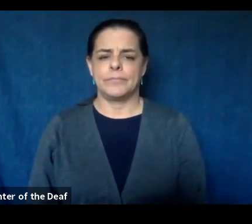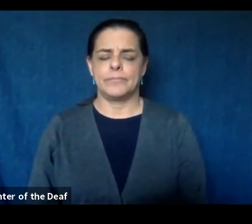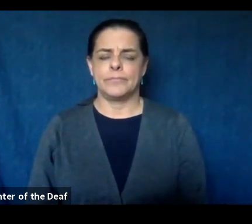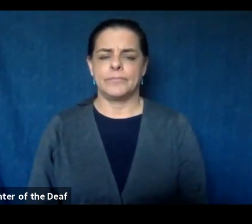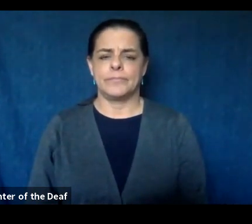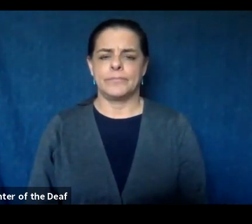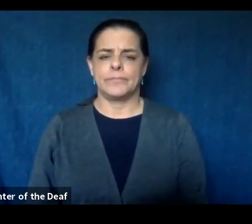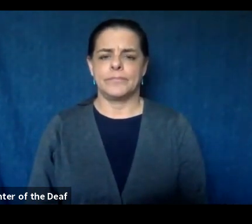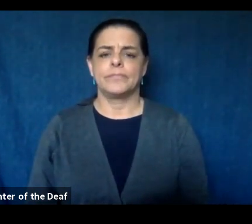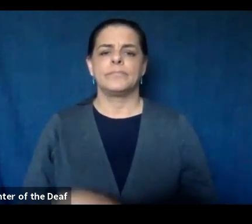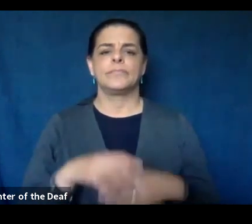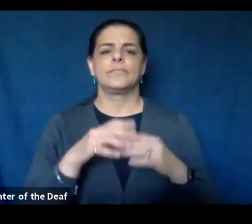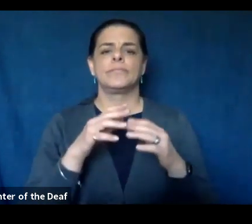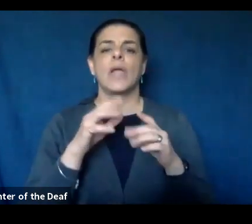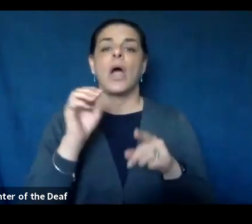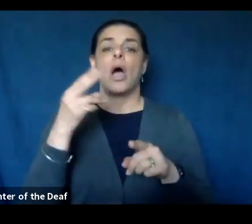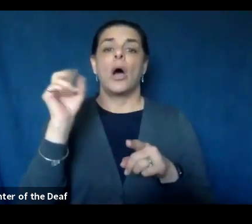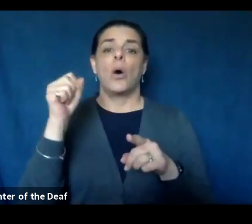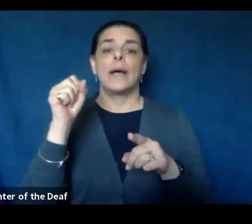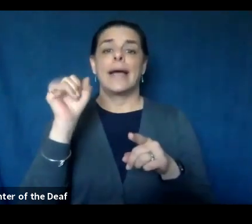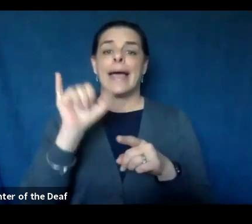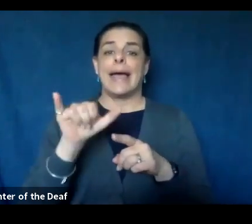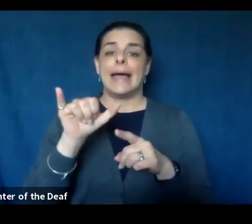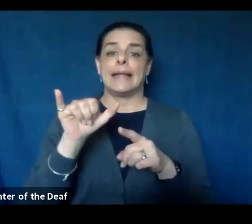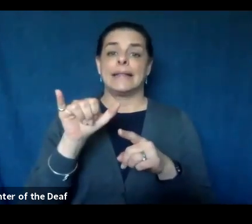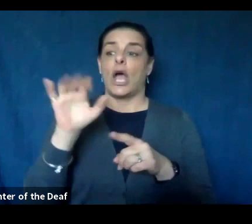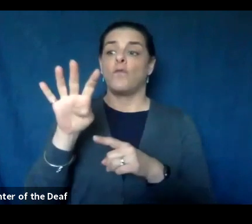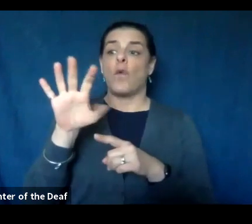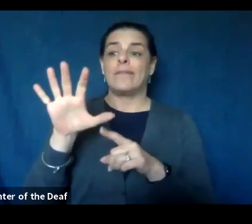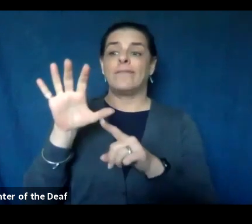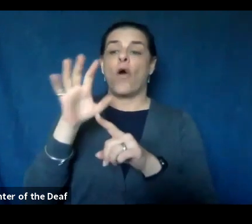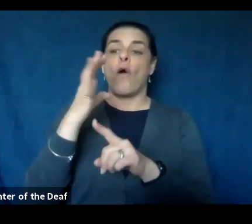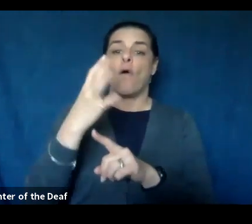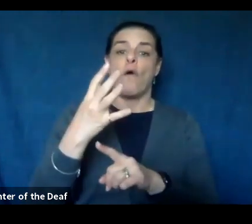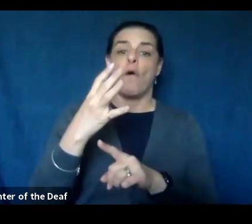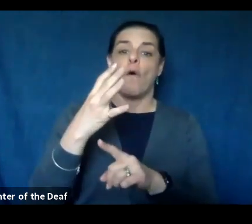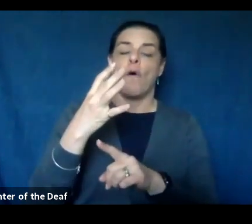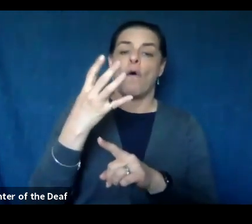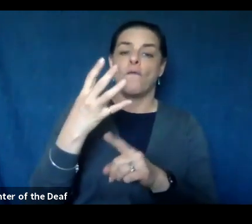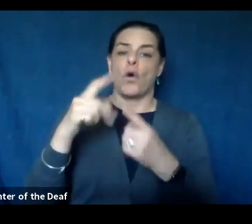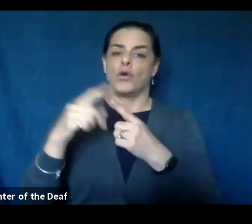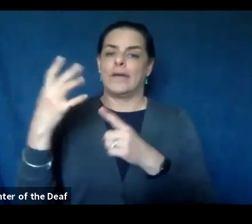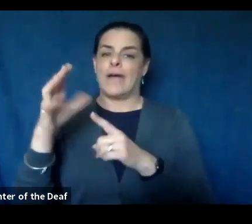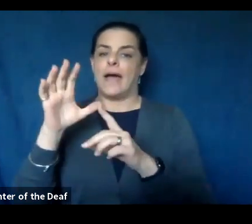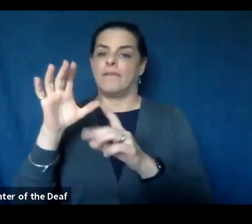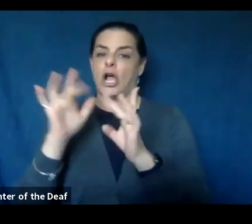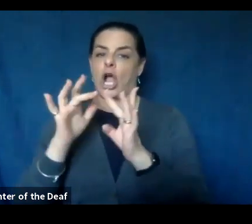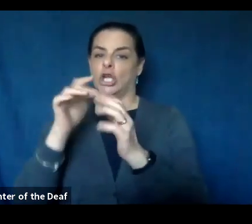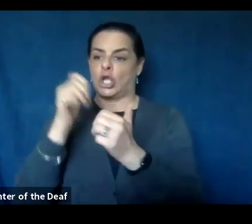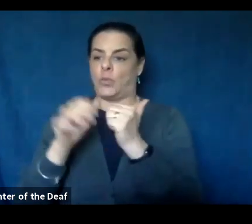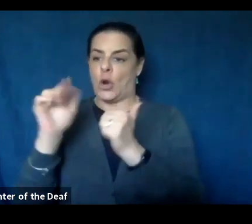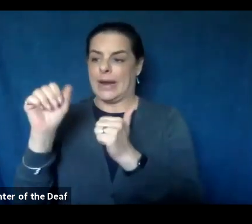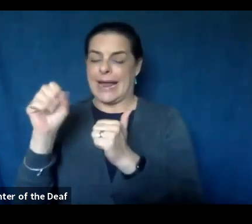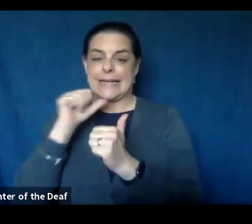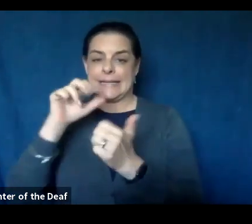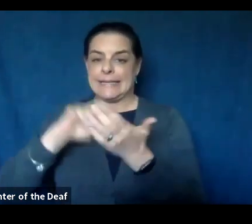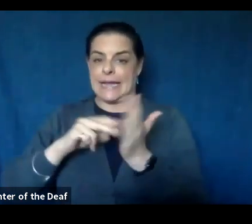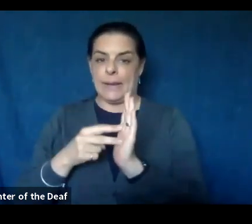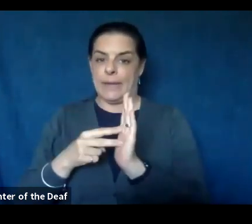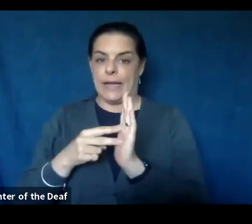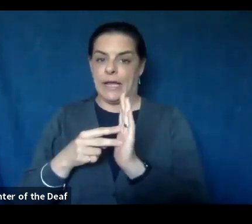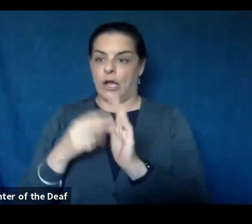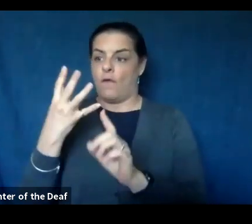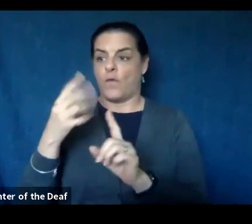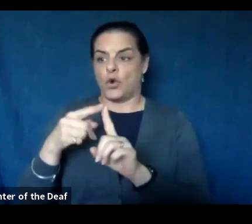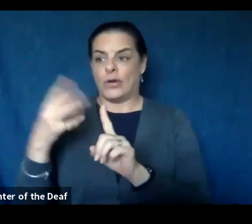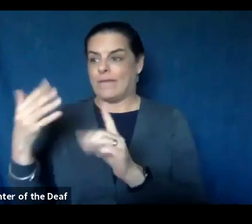all positives, those 4 to 5? Oh yeah, the 4 to 5 contacts per case. Thank you. Wanted me to clarify. That doesn't mean that there's been 4 to 5